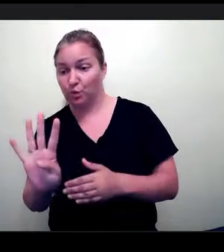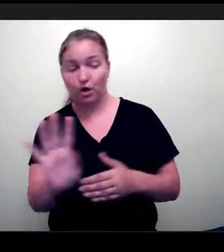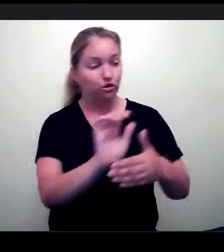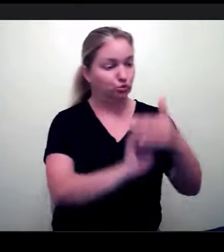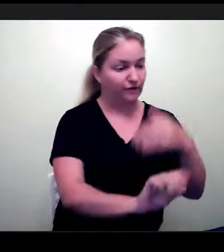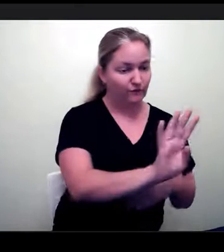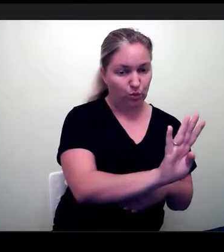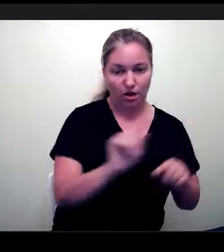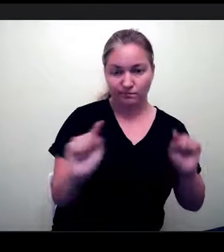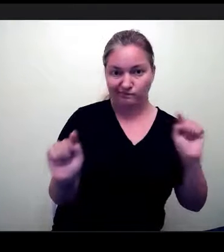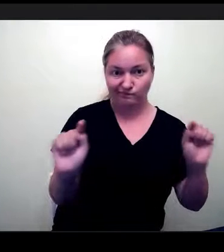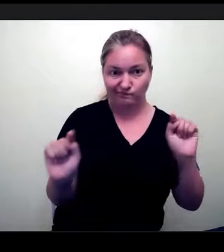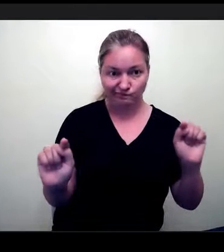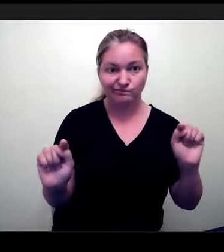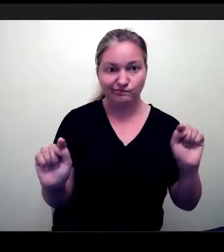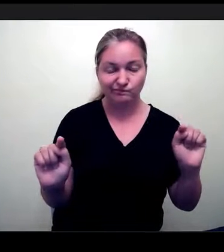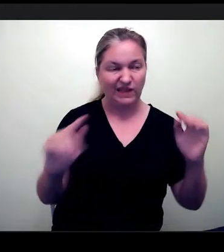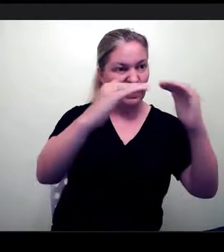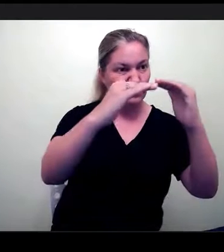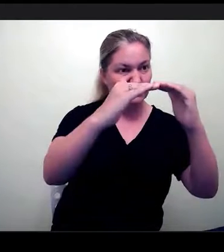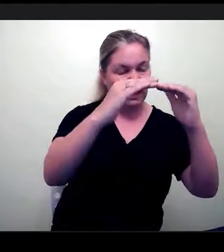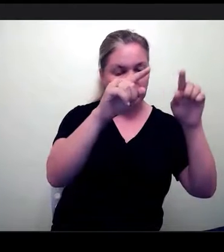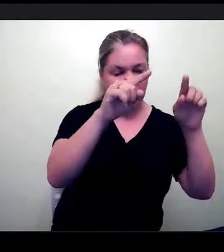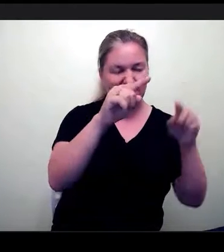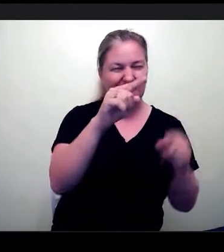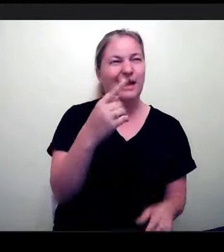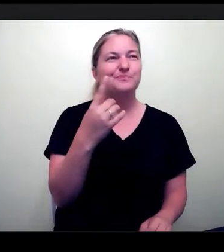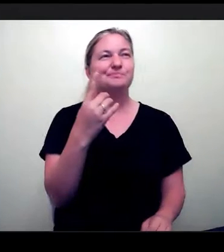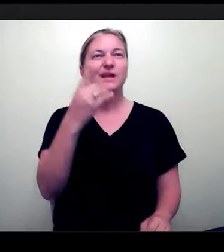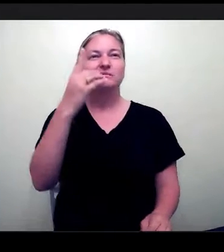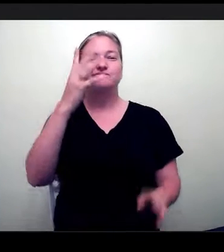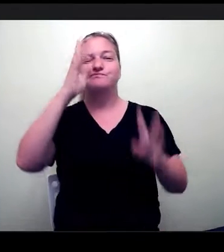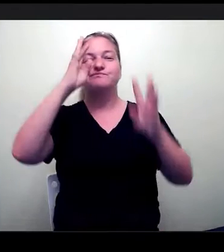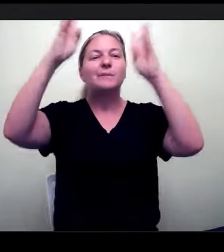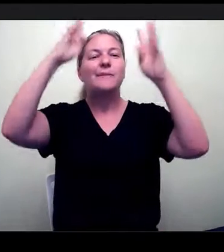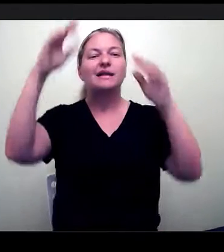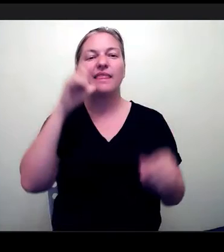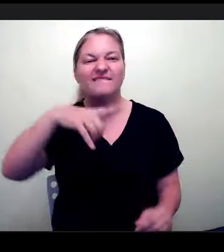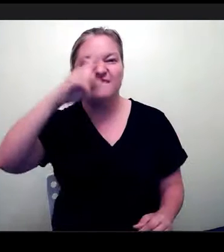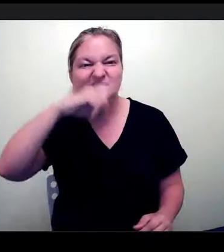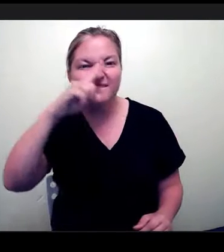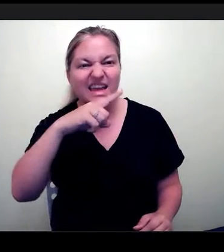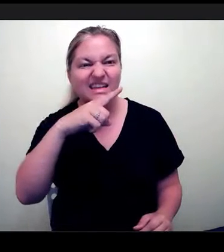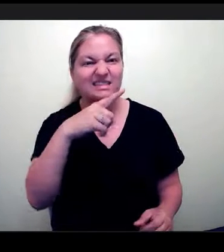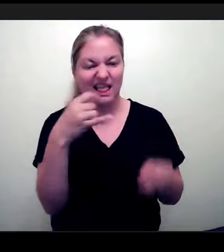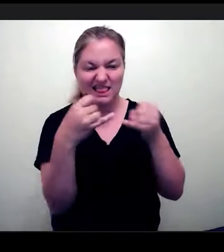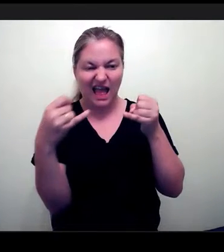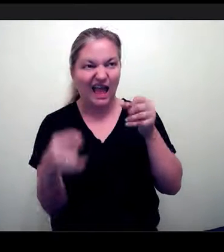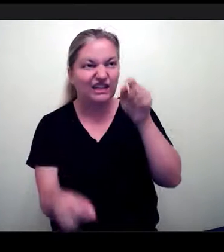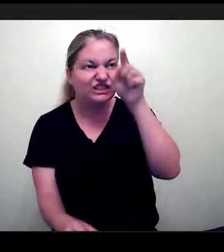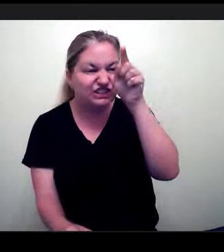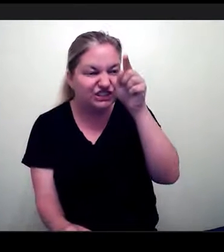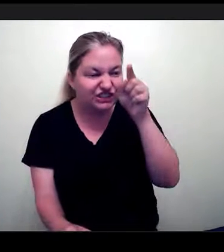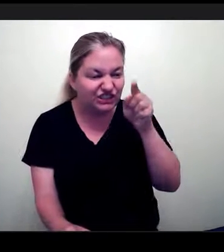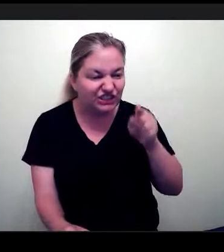side of the equal sign. Pretend there's like a make-believe little line on the